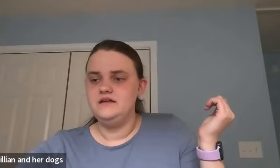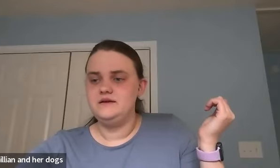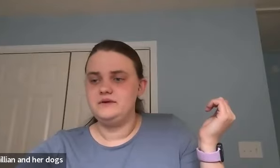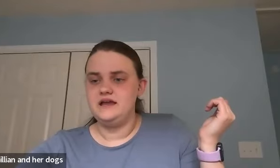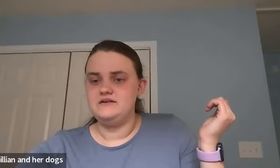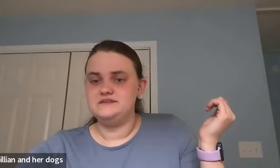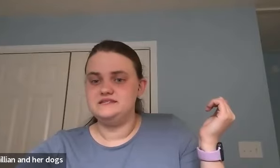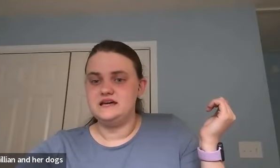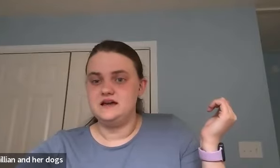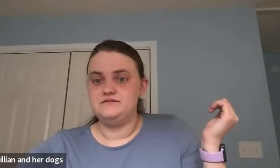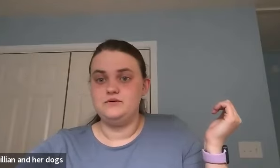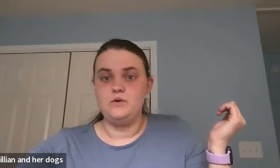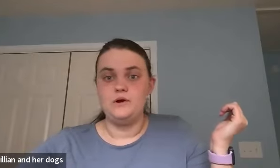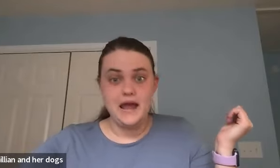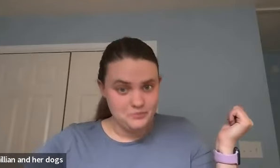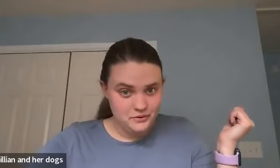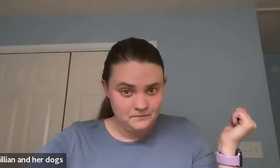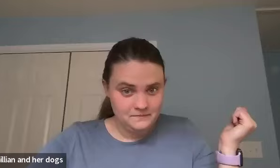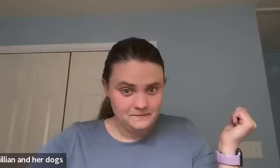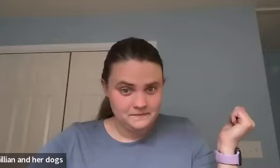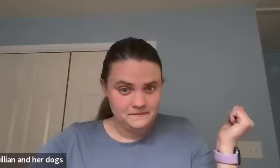Then we have the sign for apple.